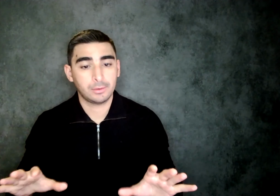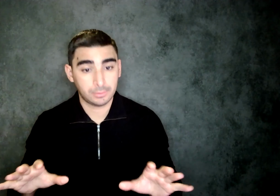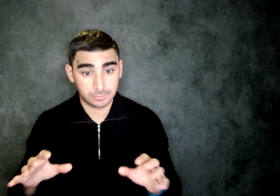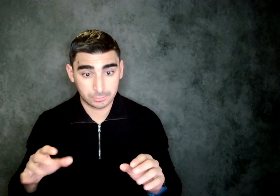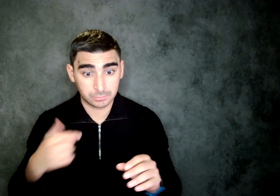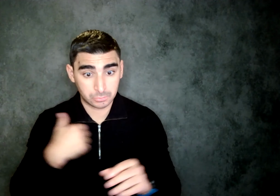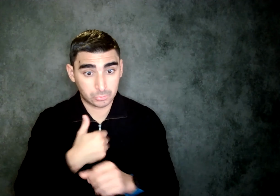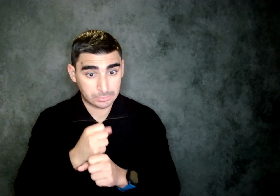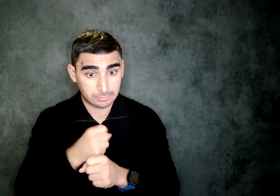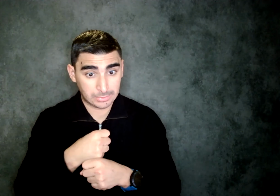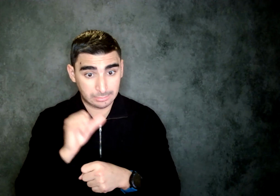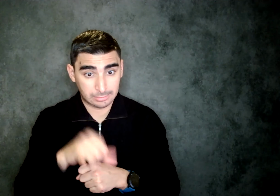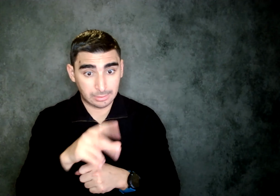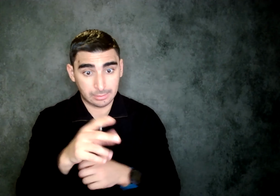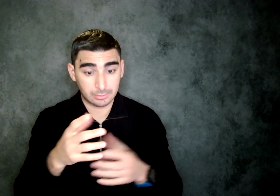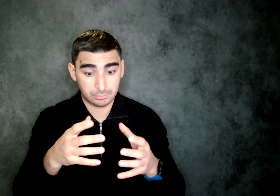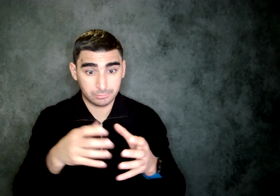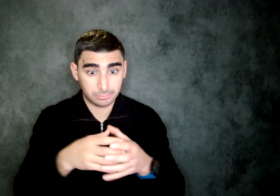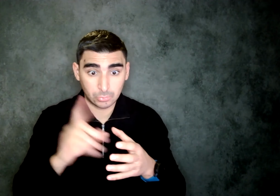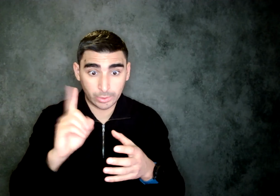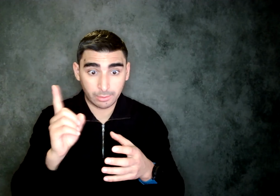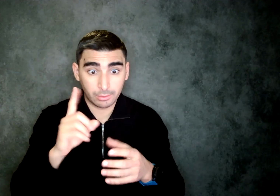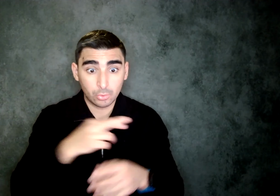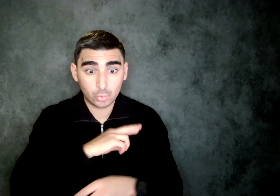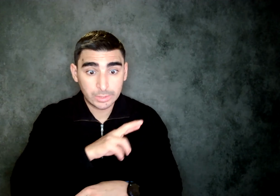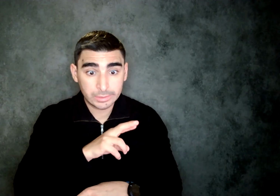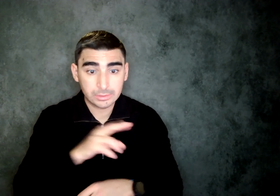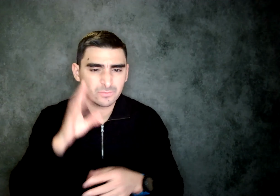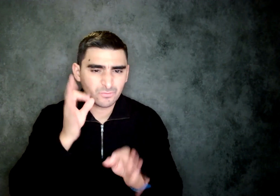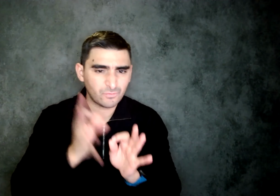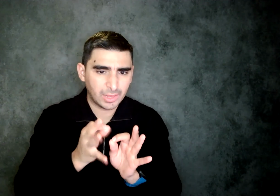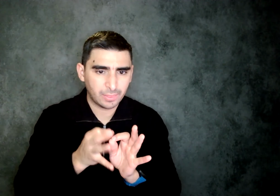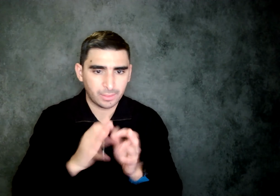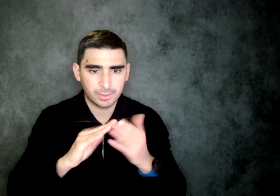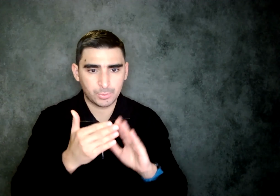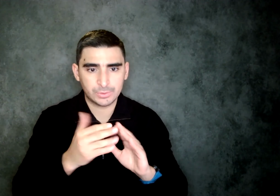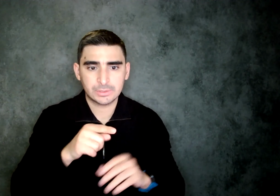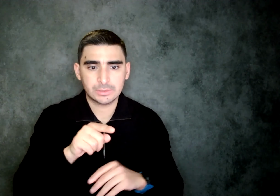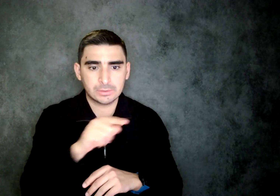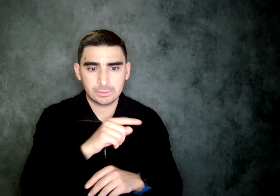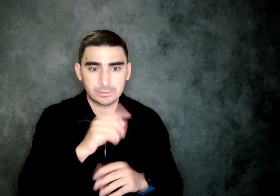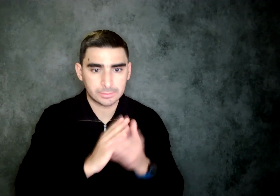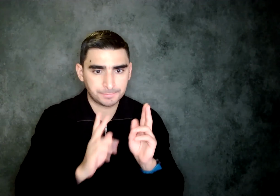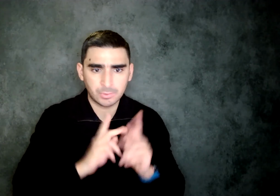that within faith communities? I've had a lot of people reach out to me in faith communities asking where to go.